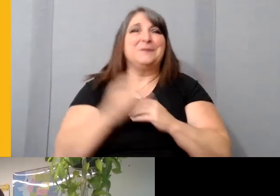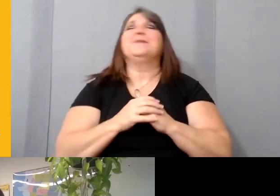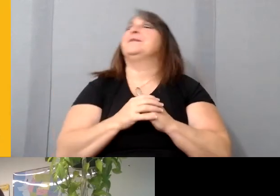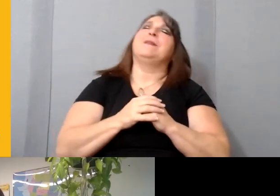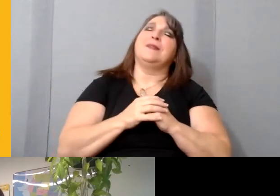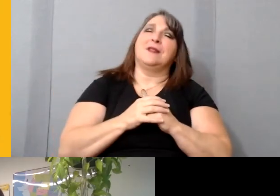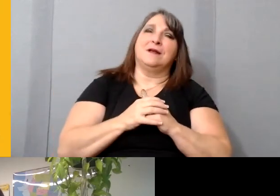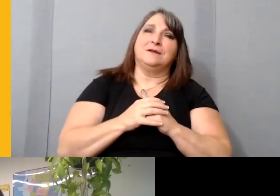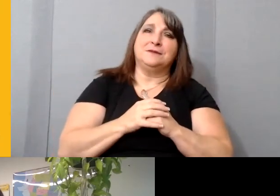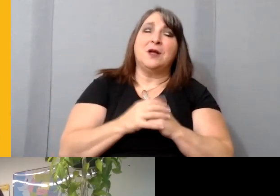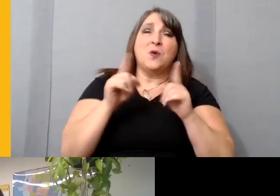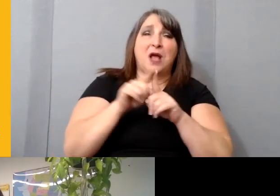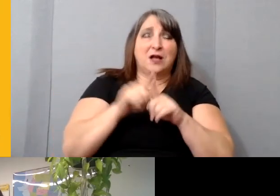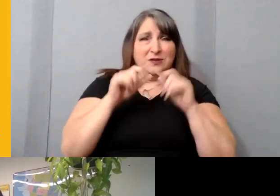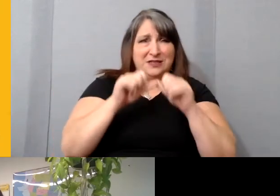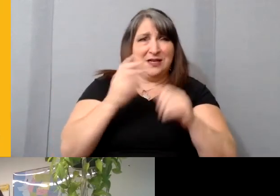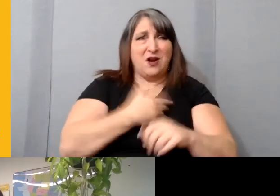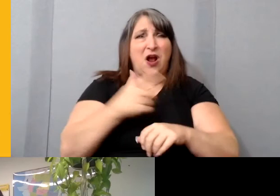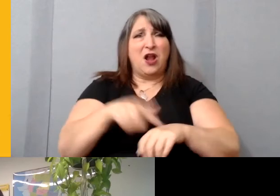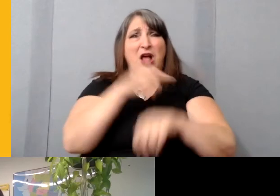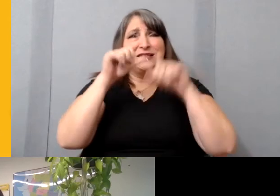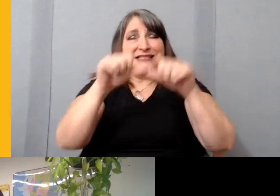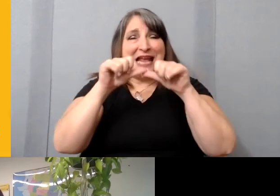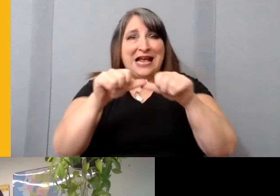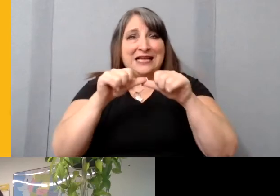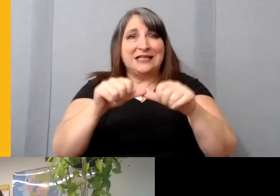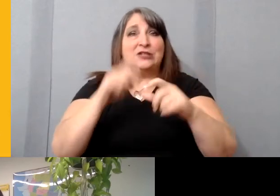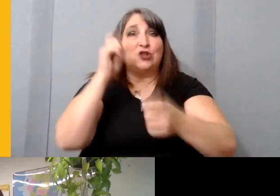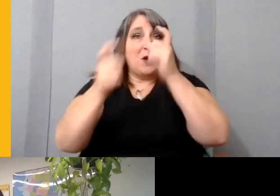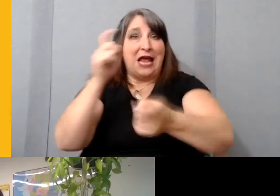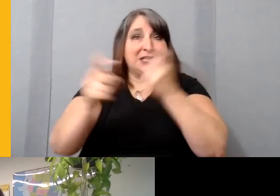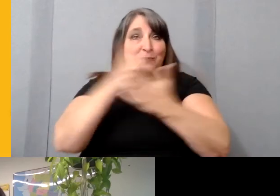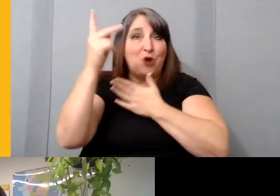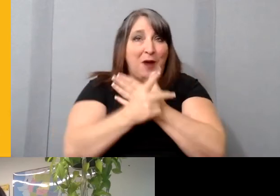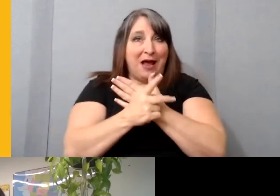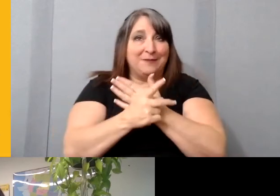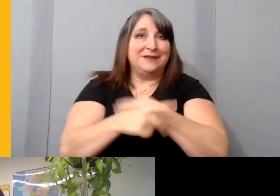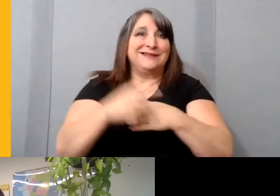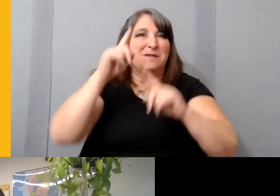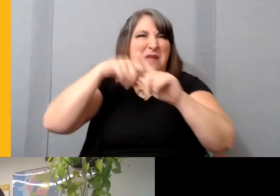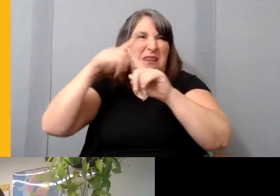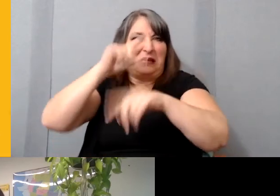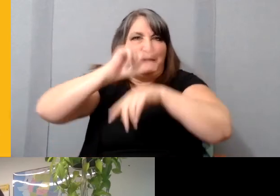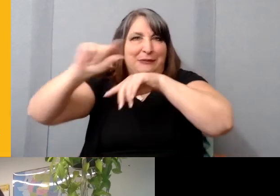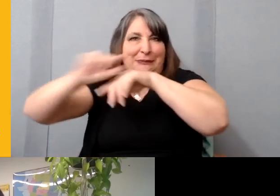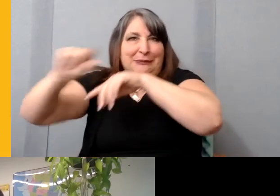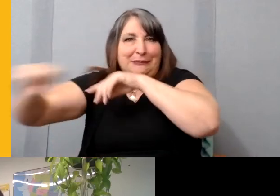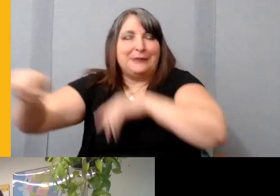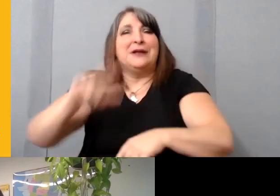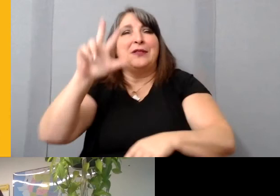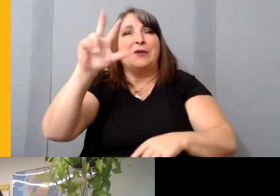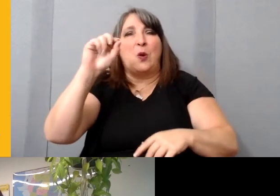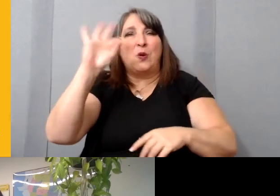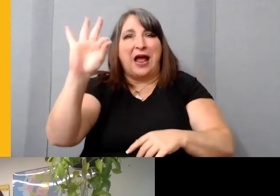continued our long-standing recurring donation program, DEM 2020, or Donate Every Month. We currently have 309 active